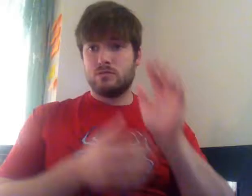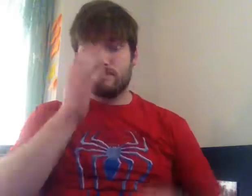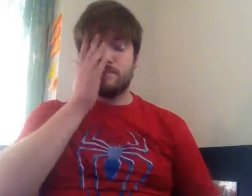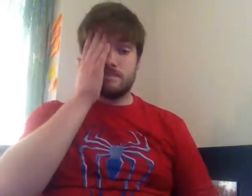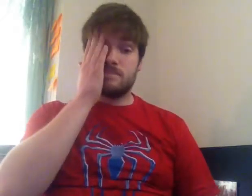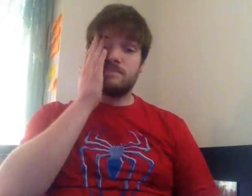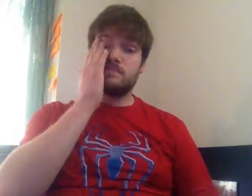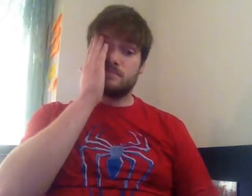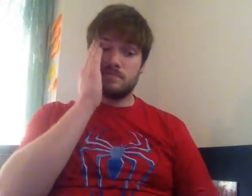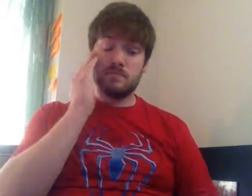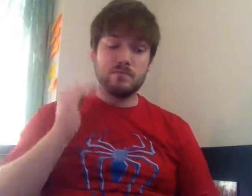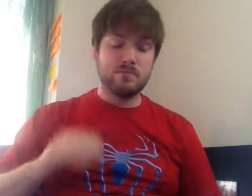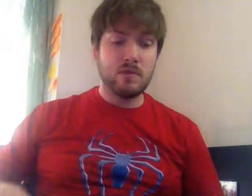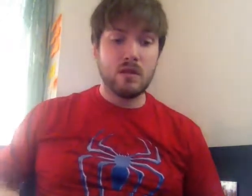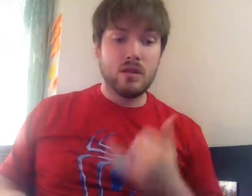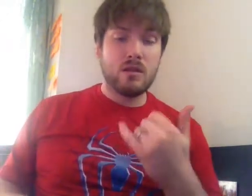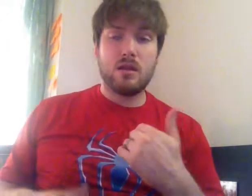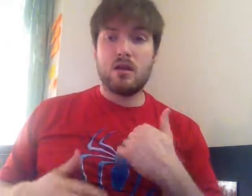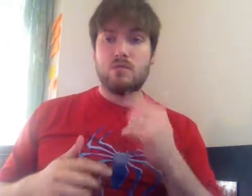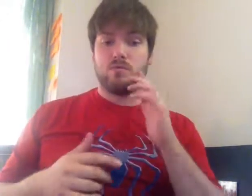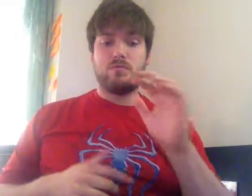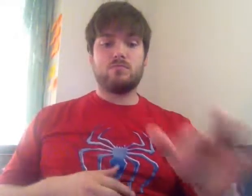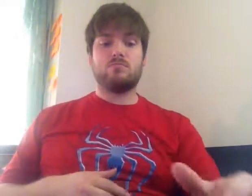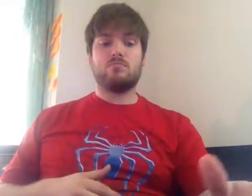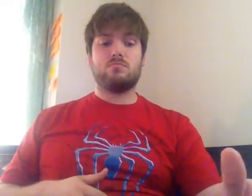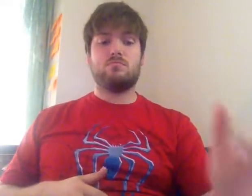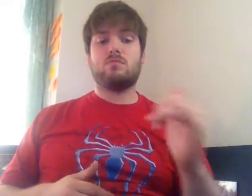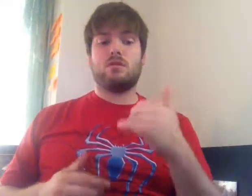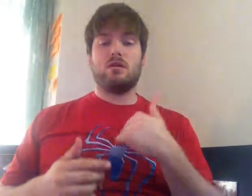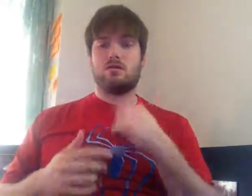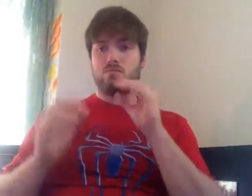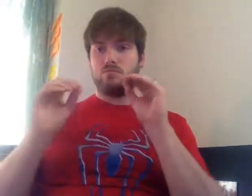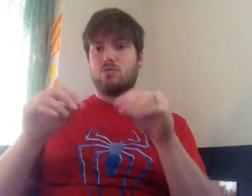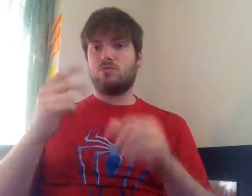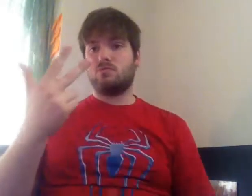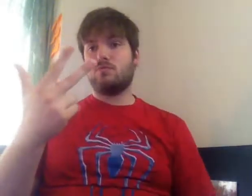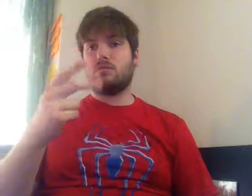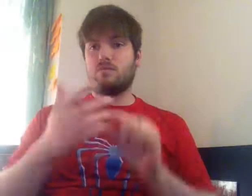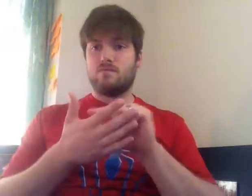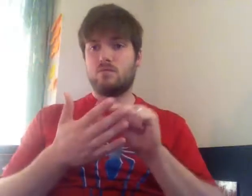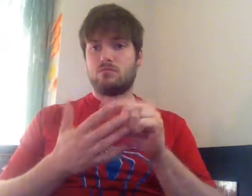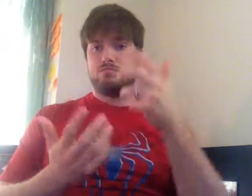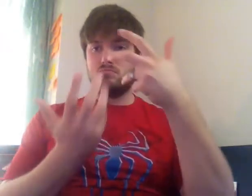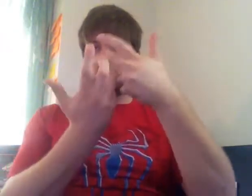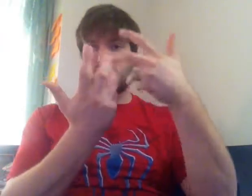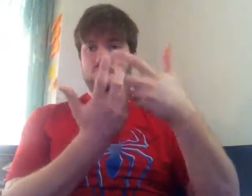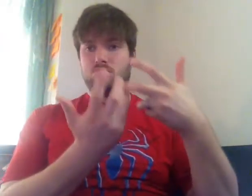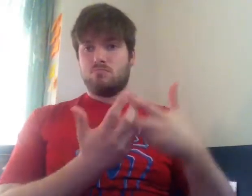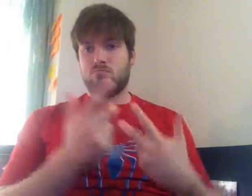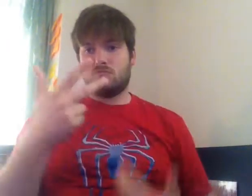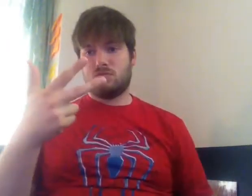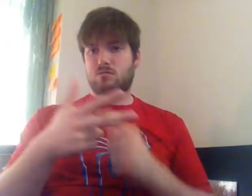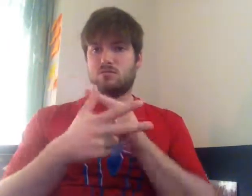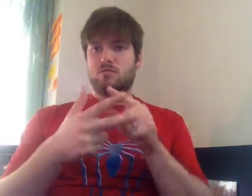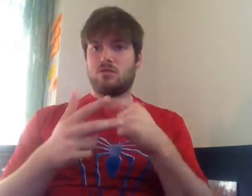of sinking motion aloft. This is at high altitudes, and there are some showers and storms out here, but not many, and they're not